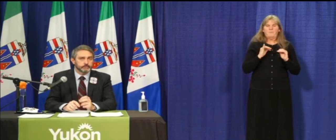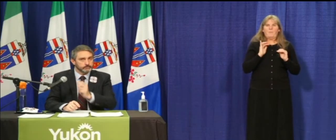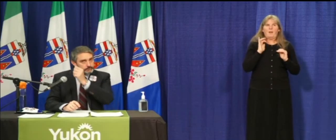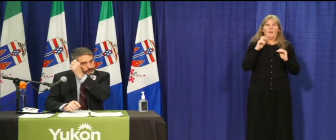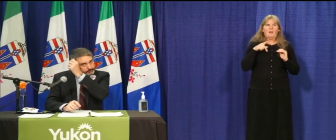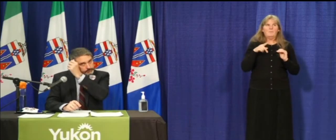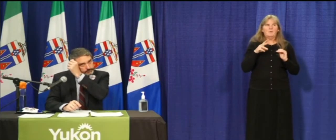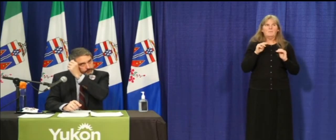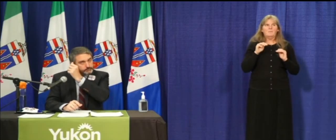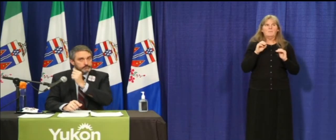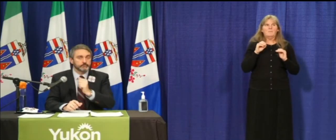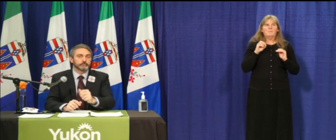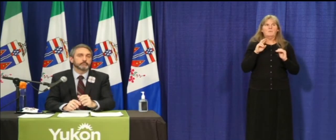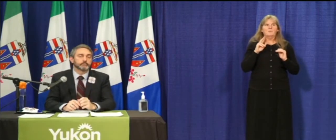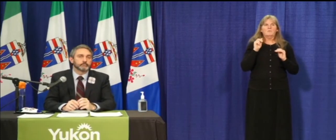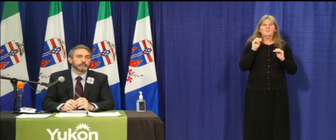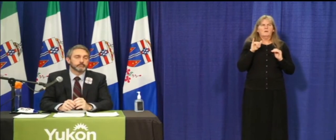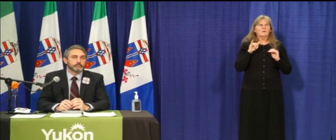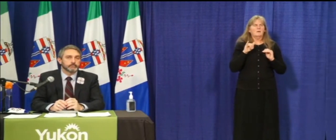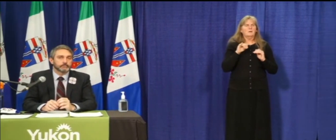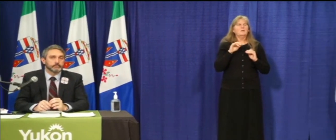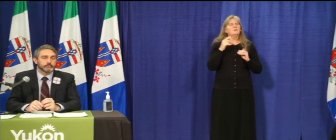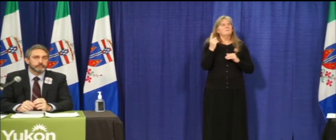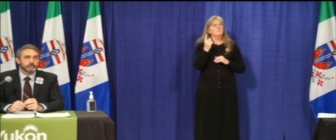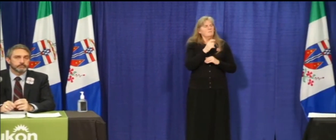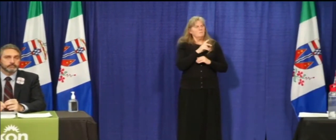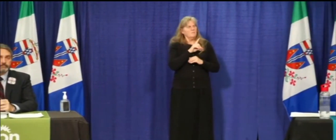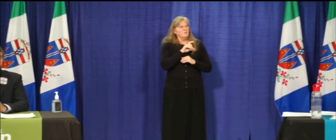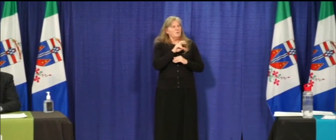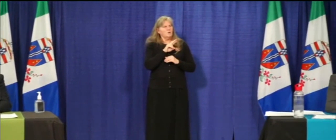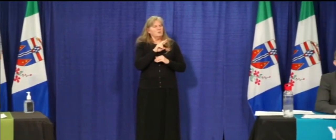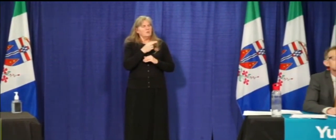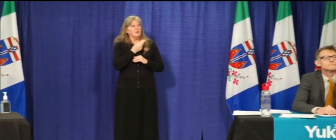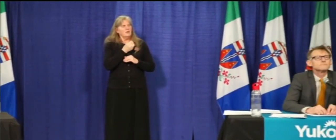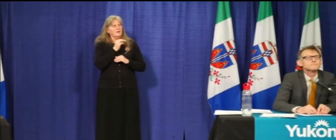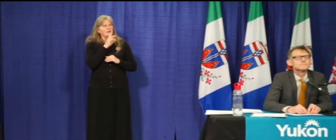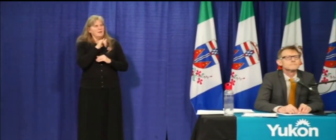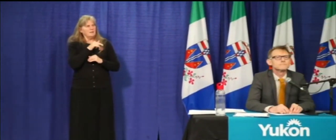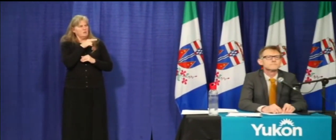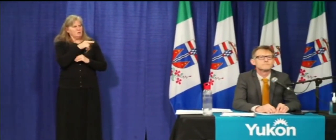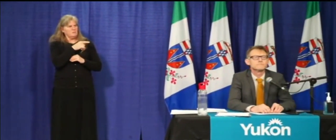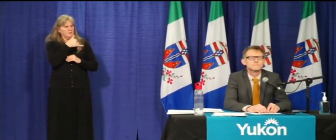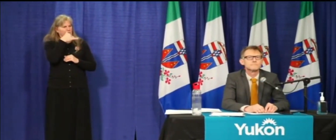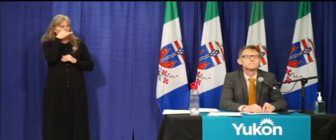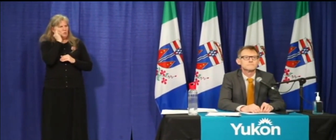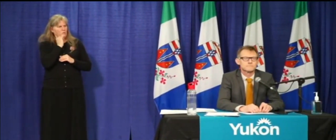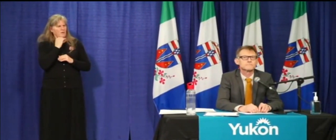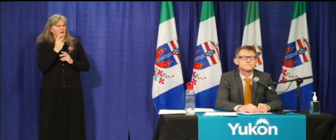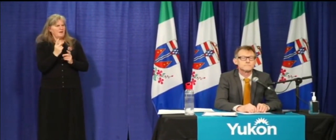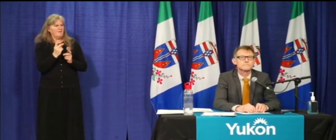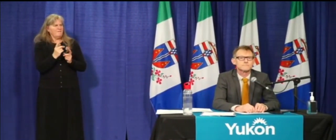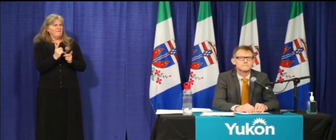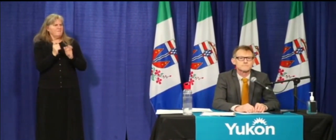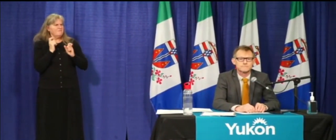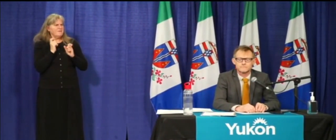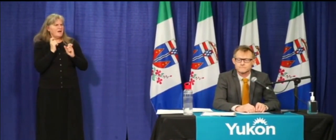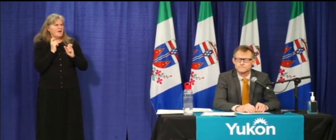Yes, hello. Dr. Hanley, you had mentioned previously that Yukon has some rapid testing machines. We only